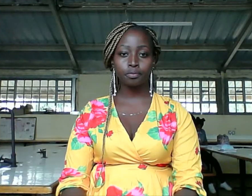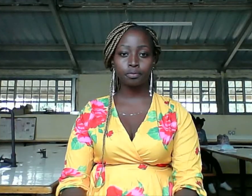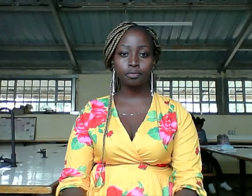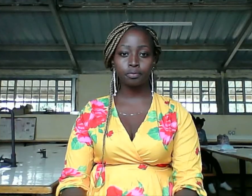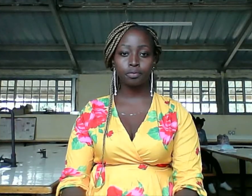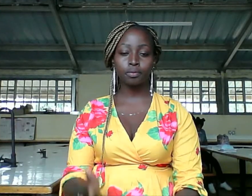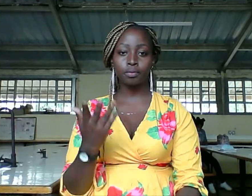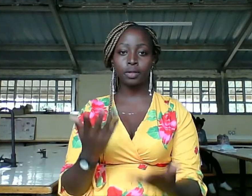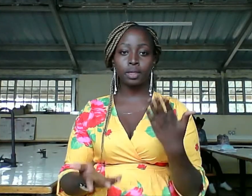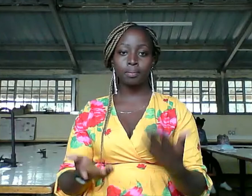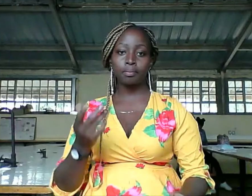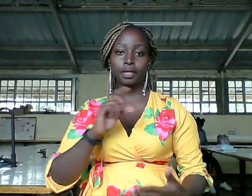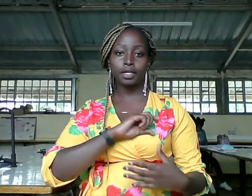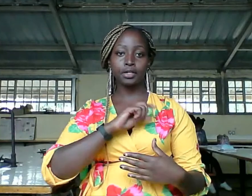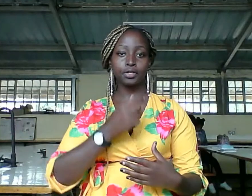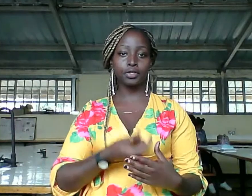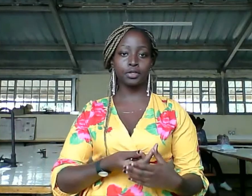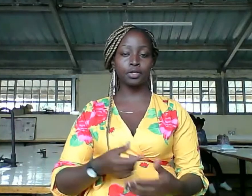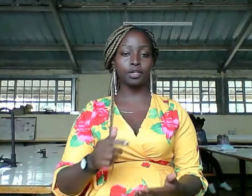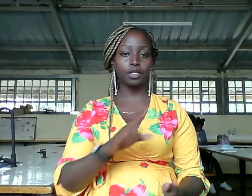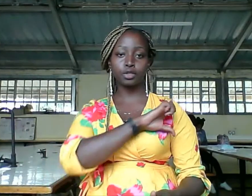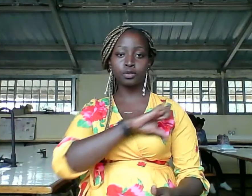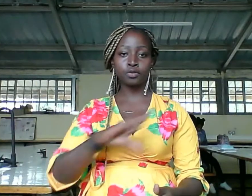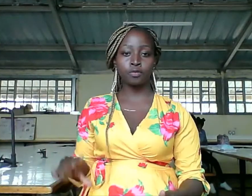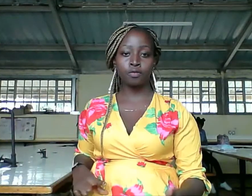May the grace of the Lord Jesus Christ